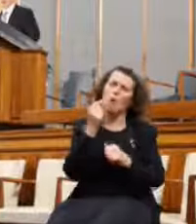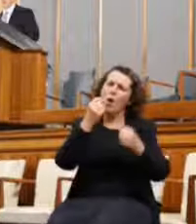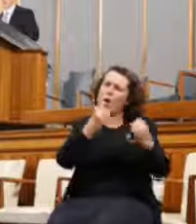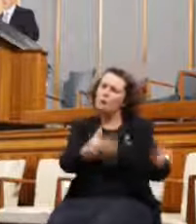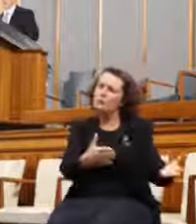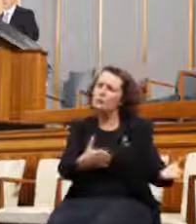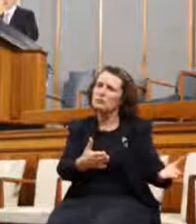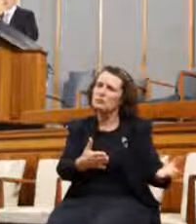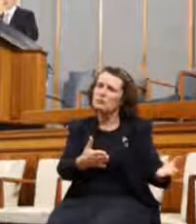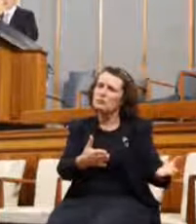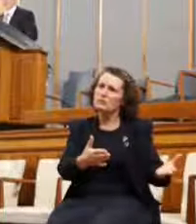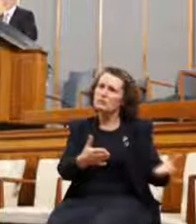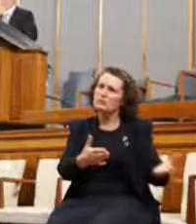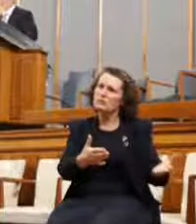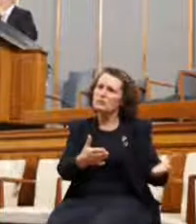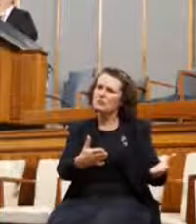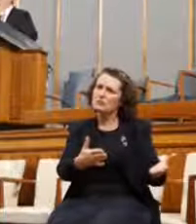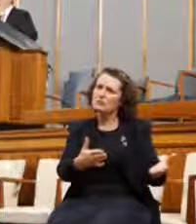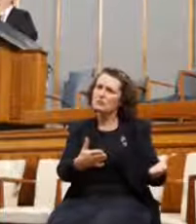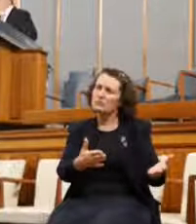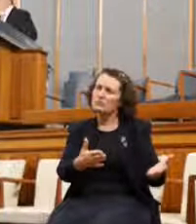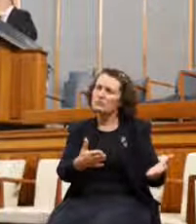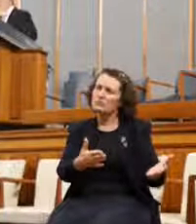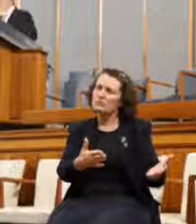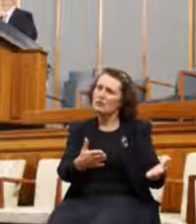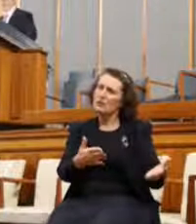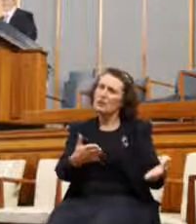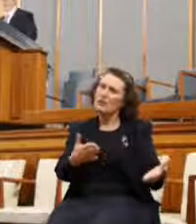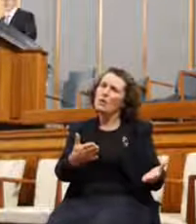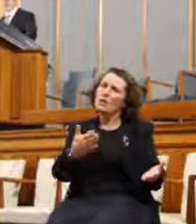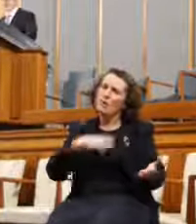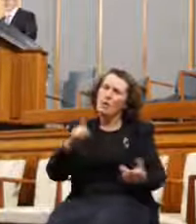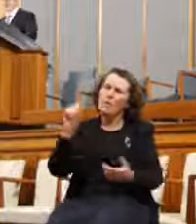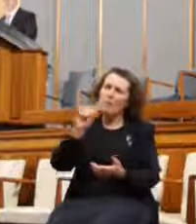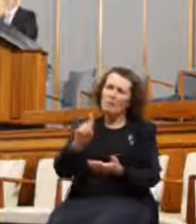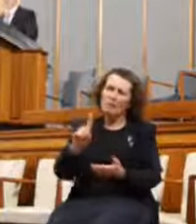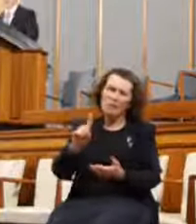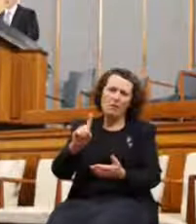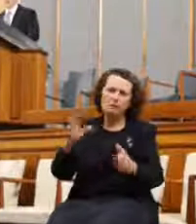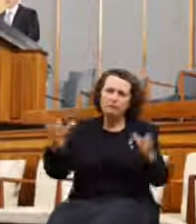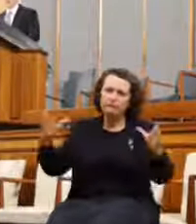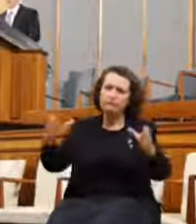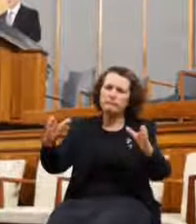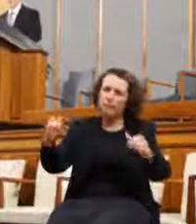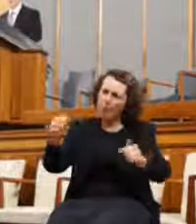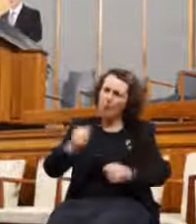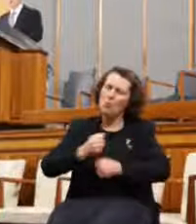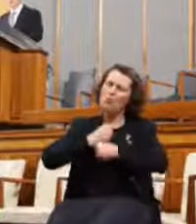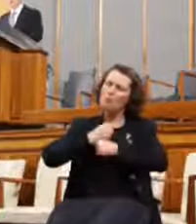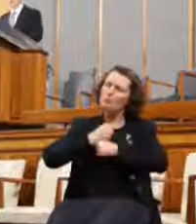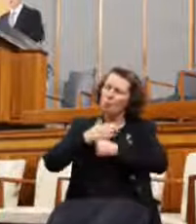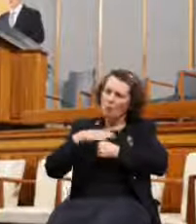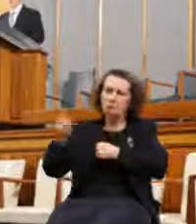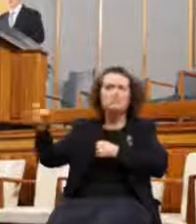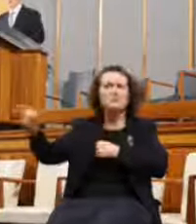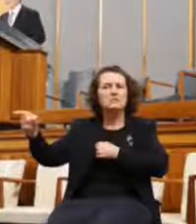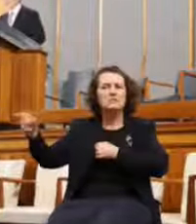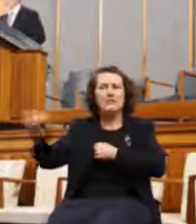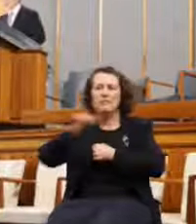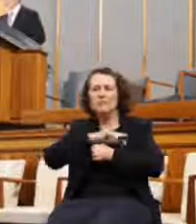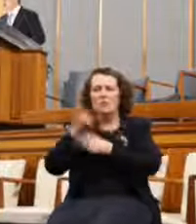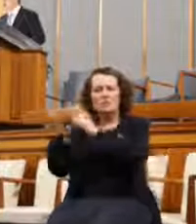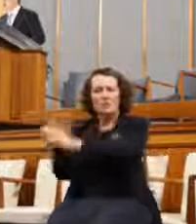who would be saved, who would be his own for all eternity. In compassion he came, and he suffered